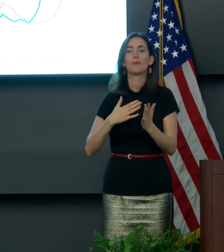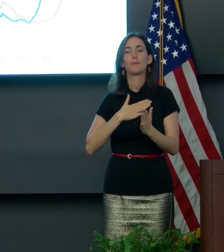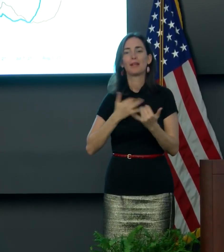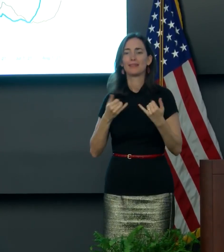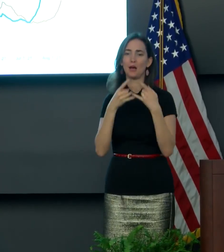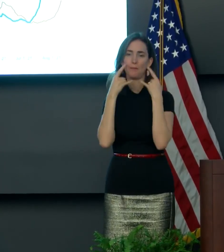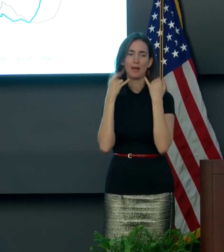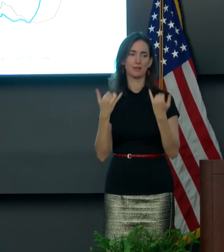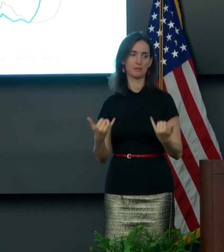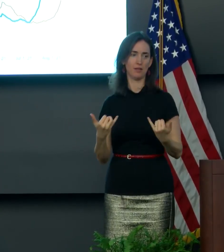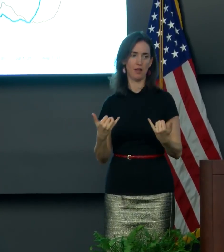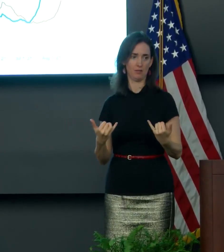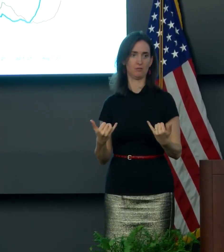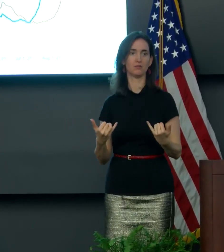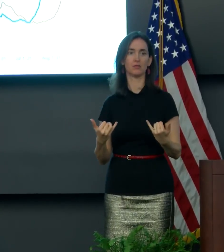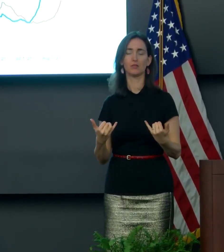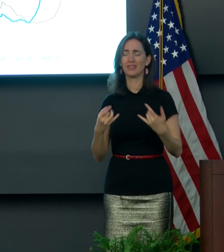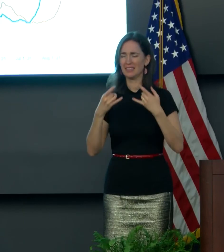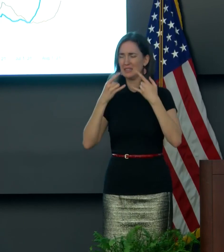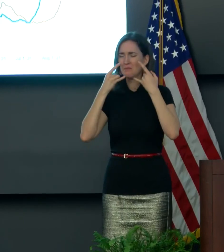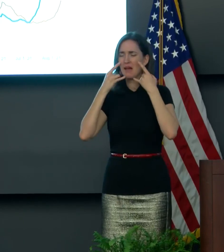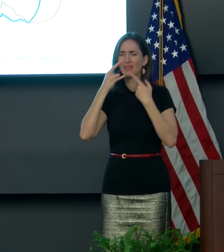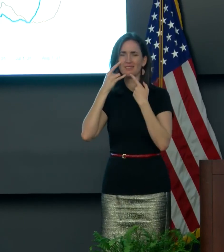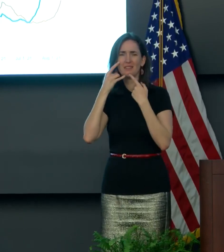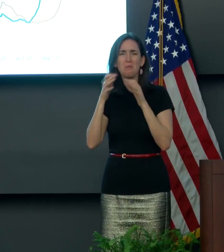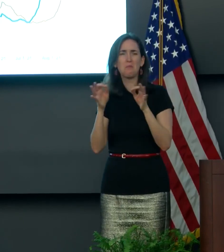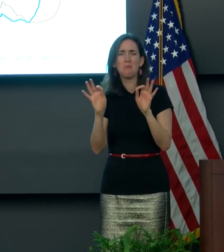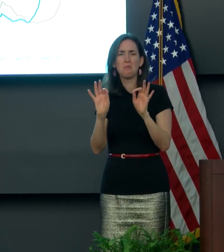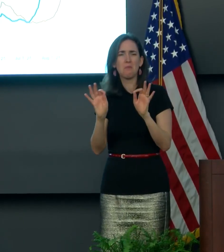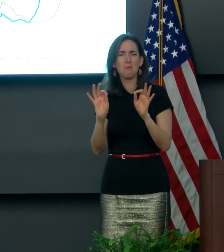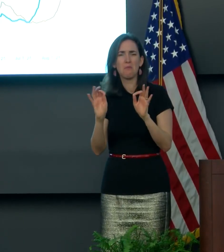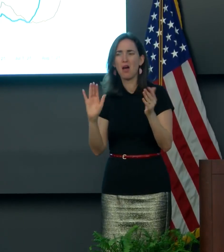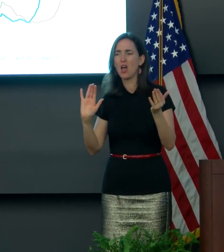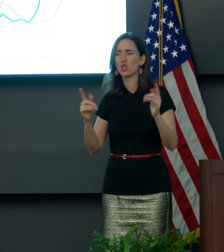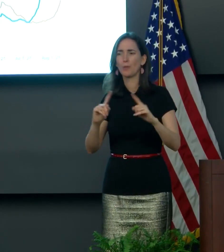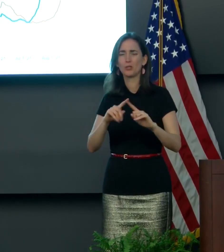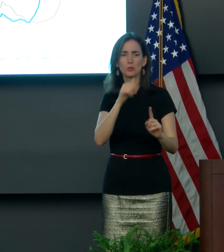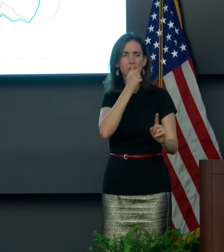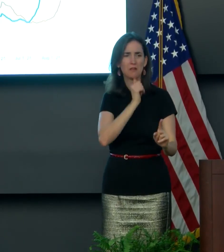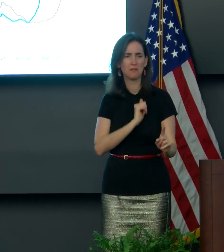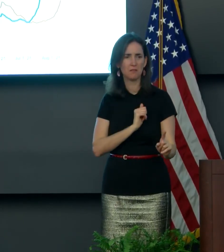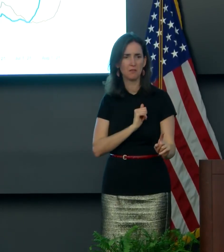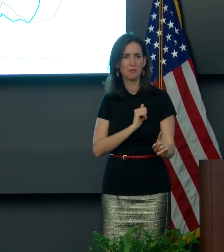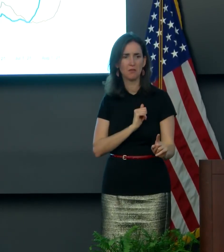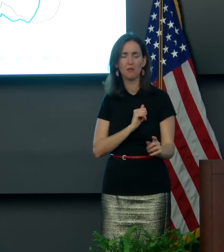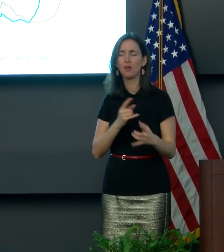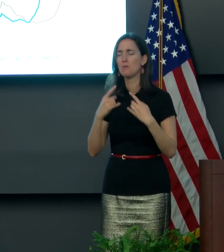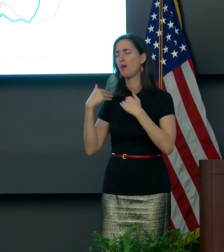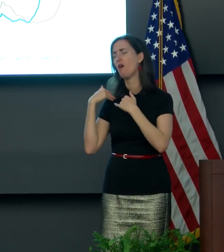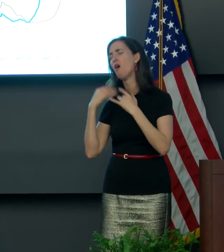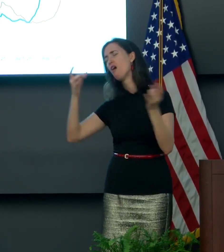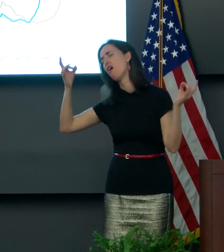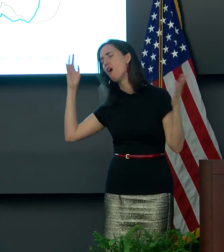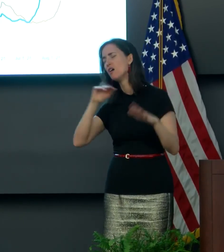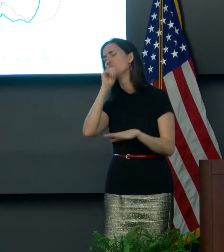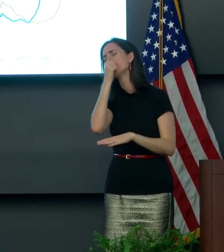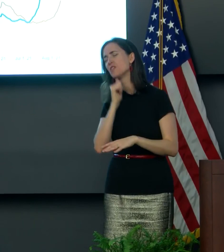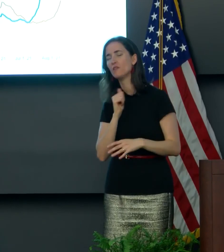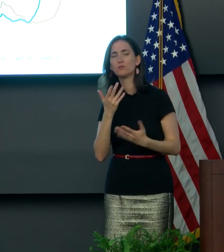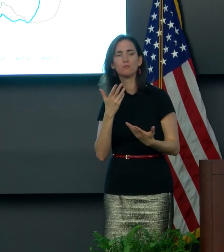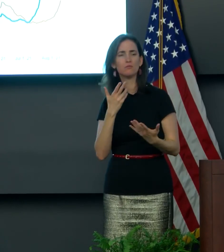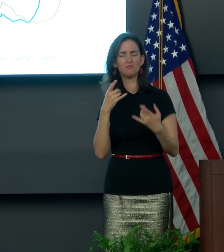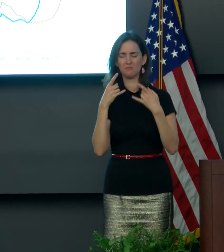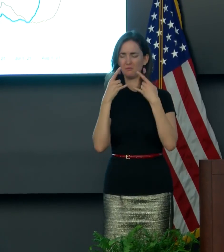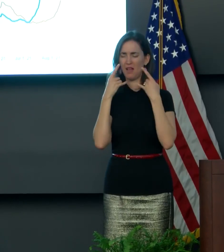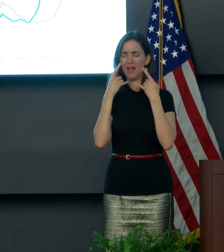It is a very small price to pay. It is not an onerous burden to wear a